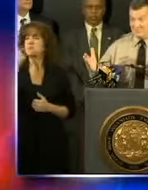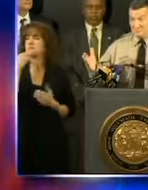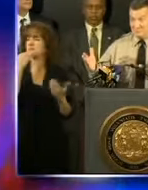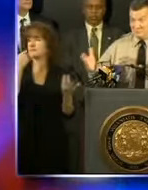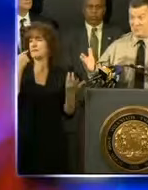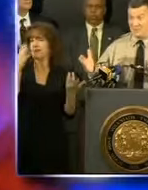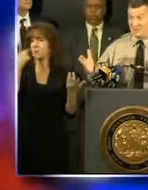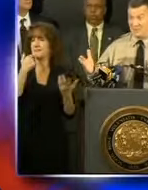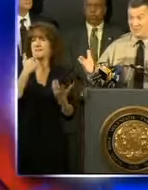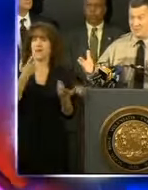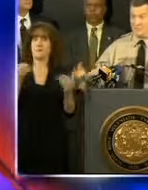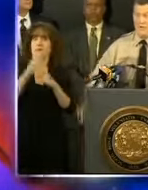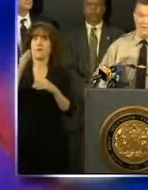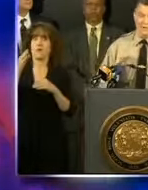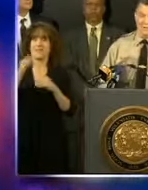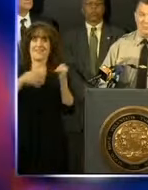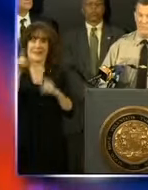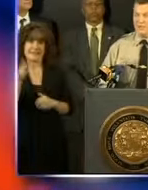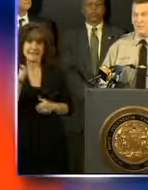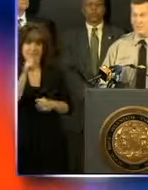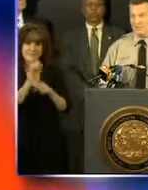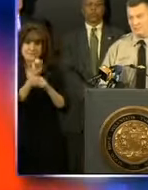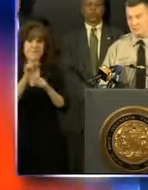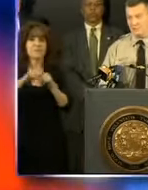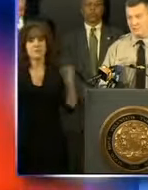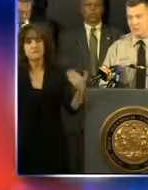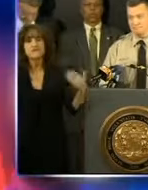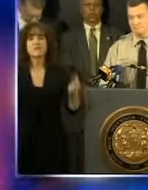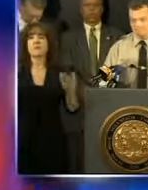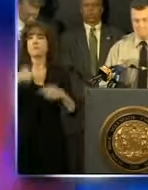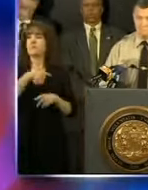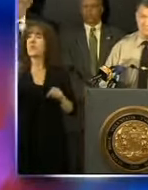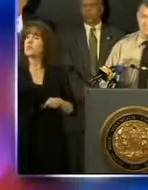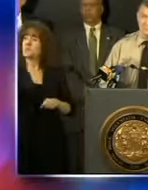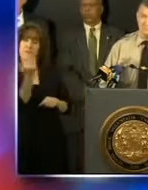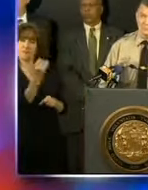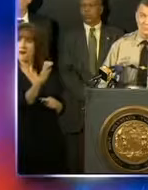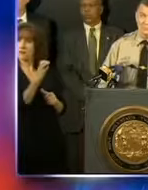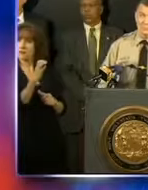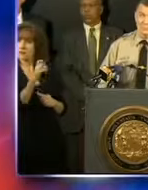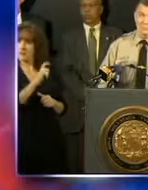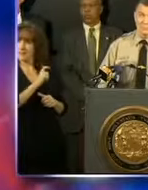than I can possibly need, I'd like to have. But we're bringing as many as we possibly can. Roughly